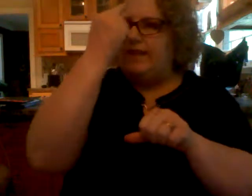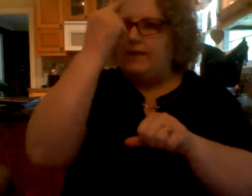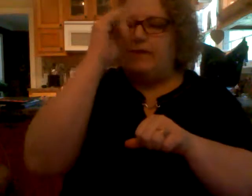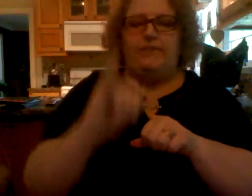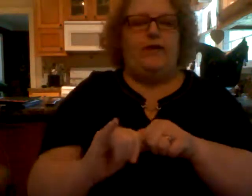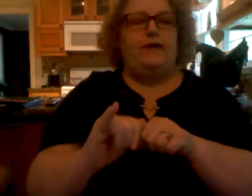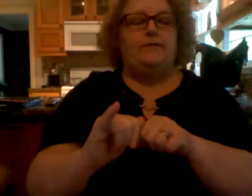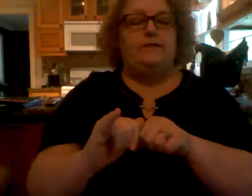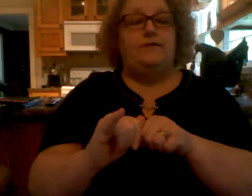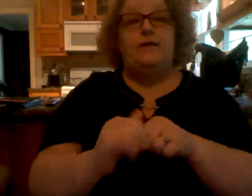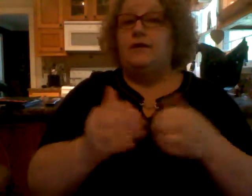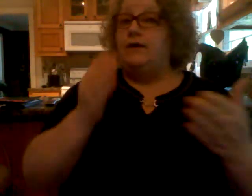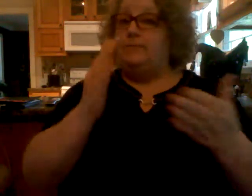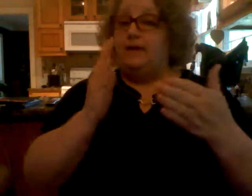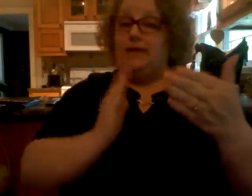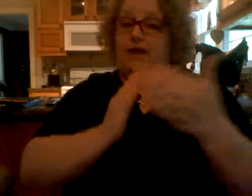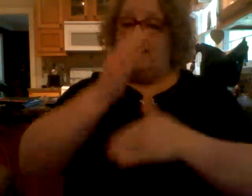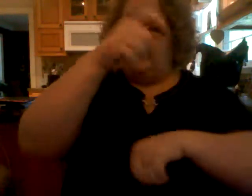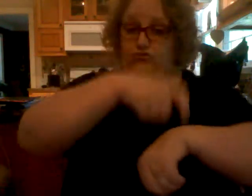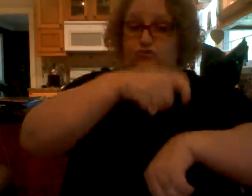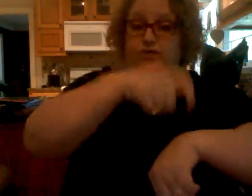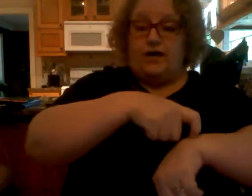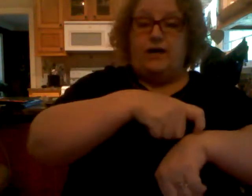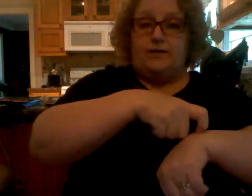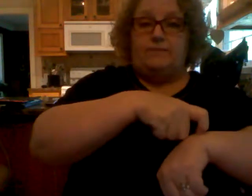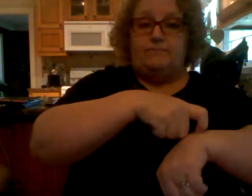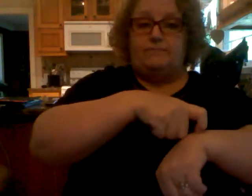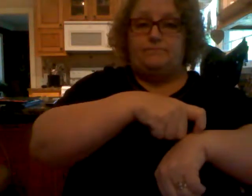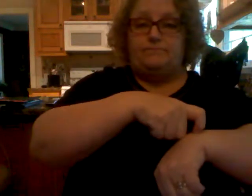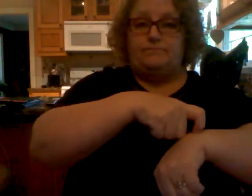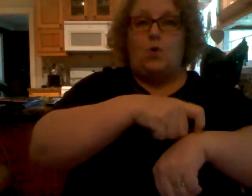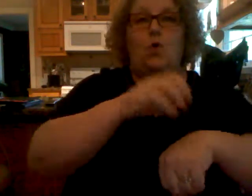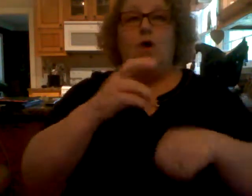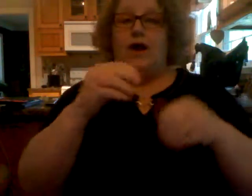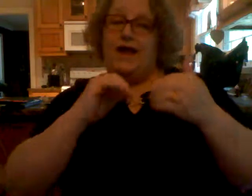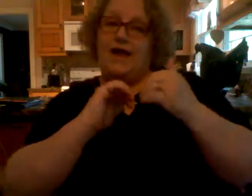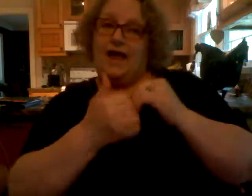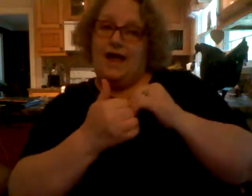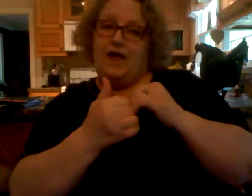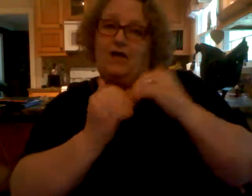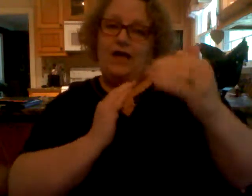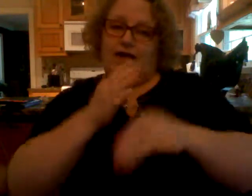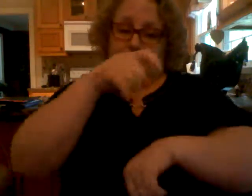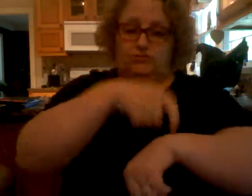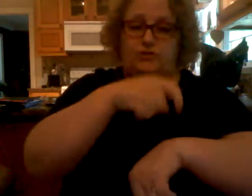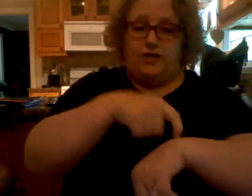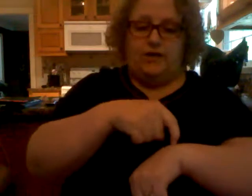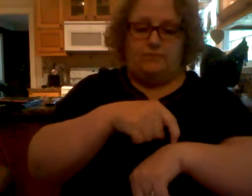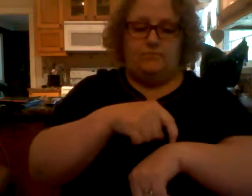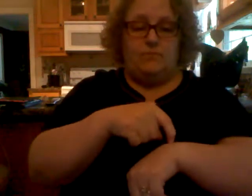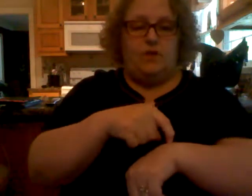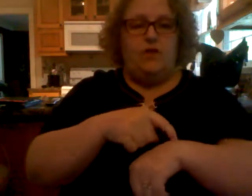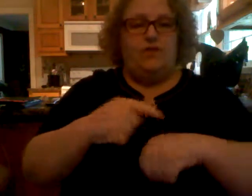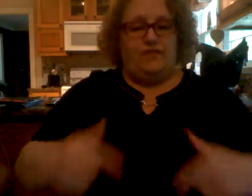time, these organisms, not maybe, but how over time, these organisms have changed, either